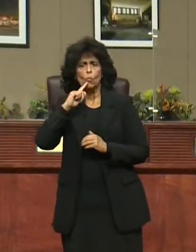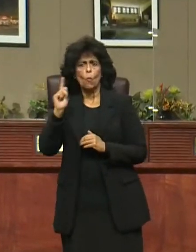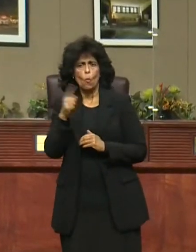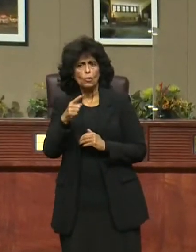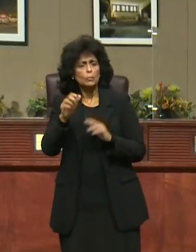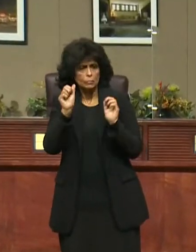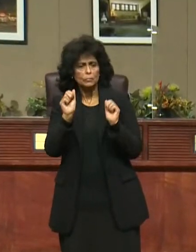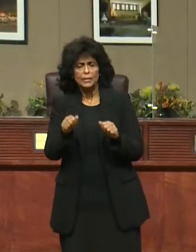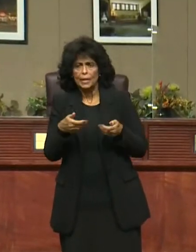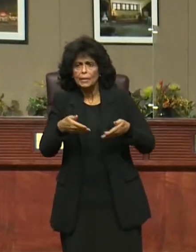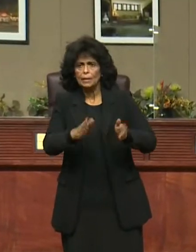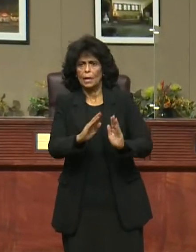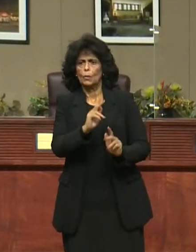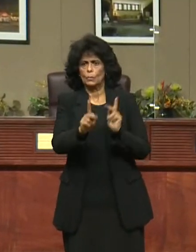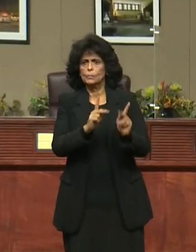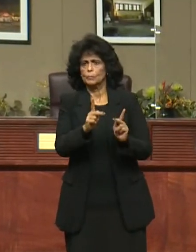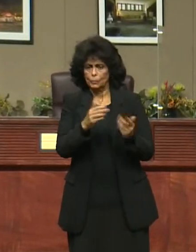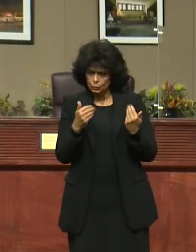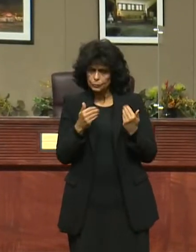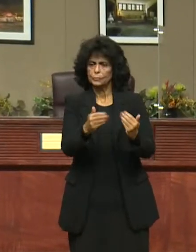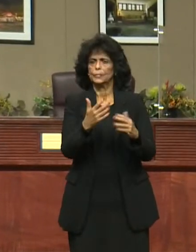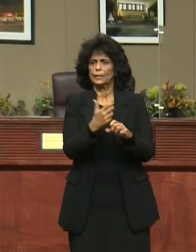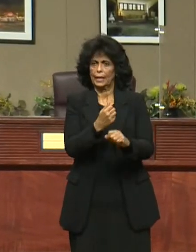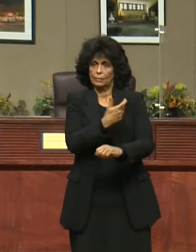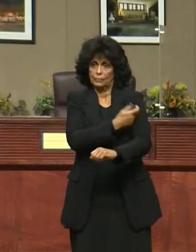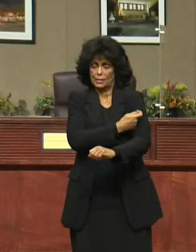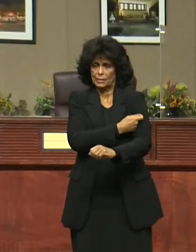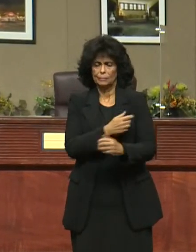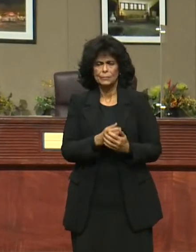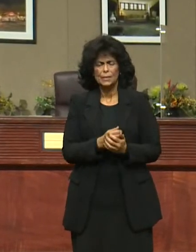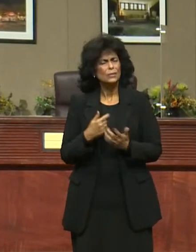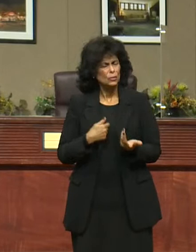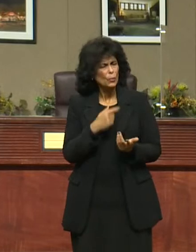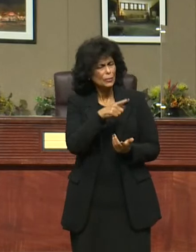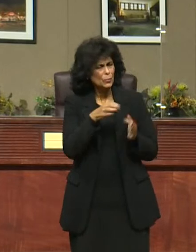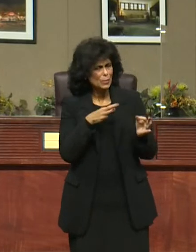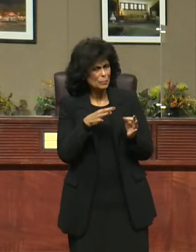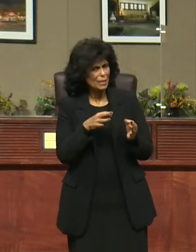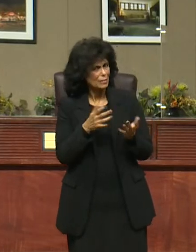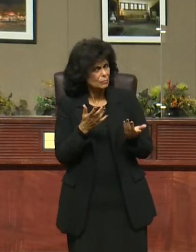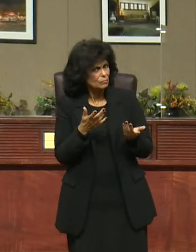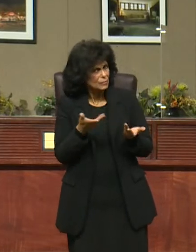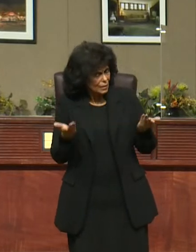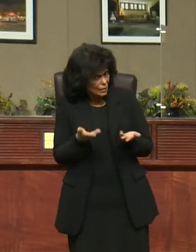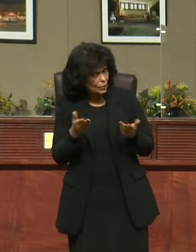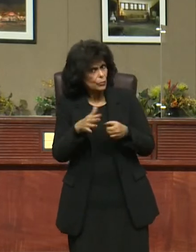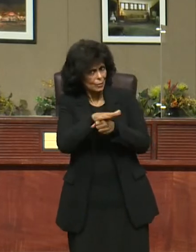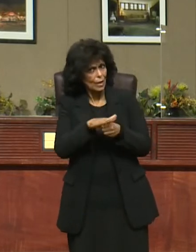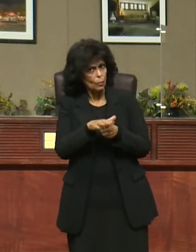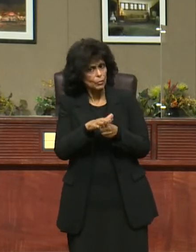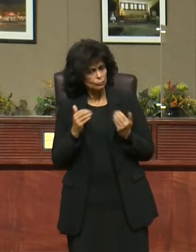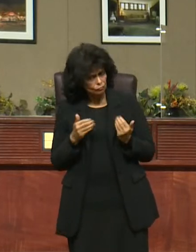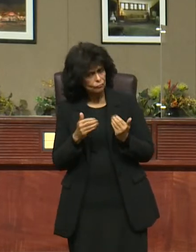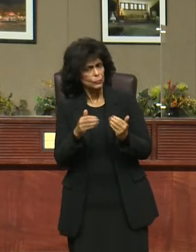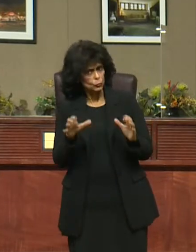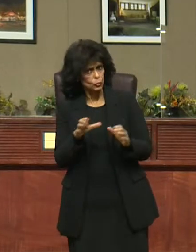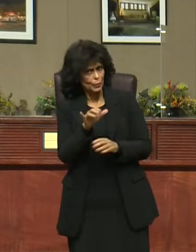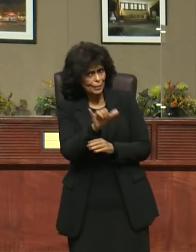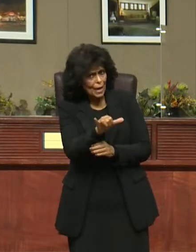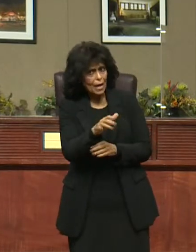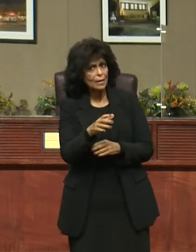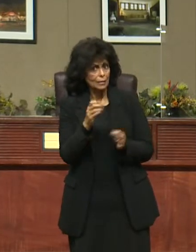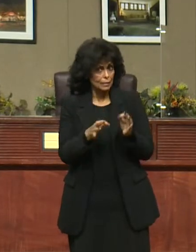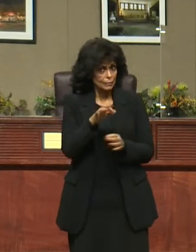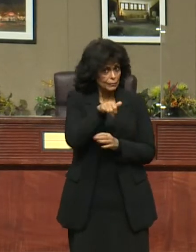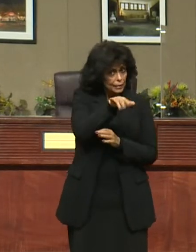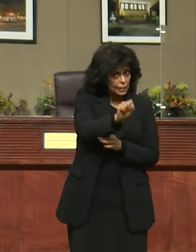go into that and, whether that's happening here in the county and what that process looks